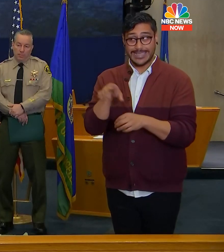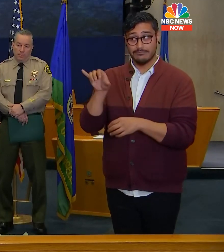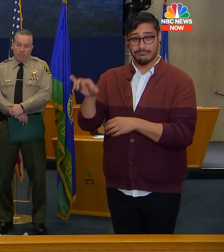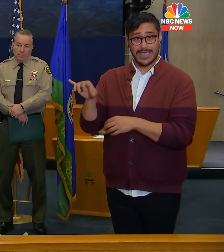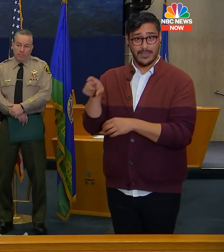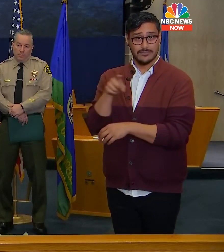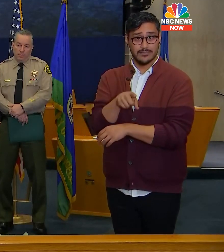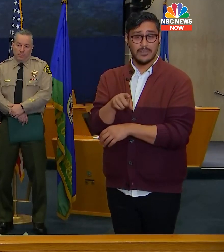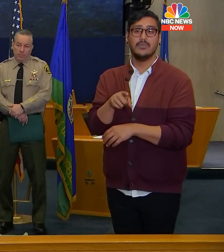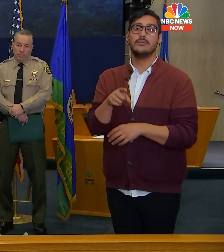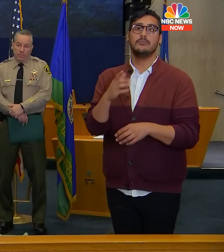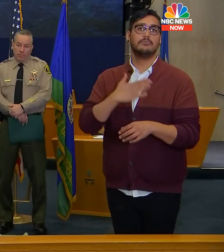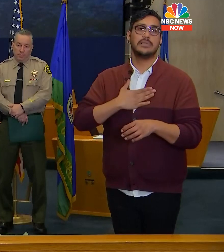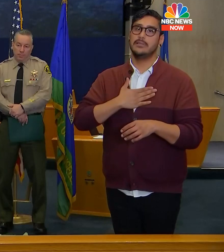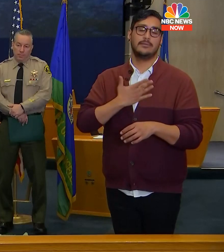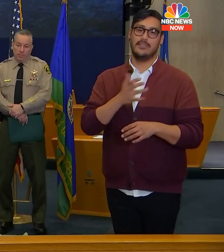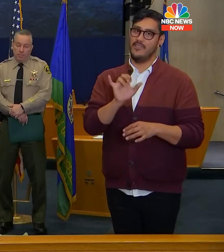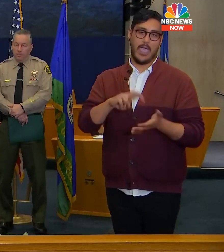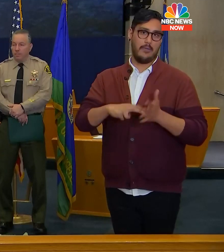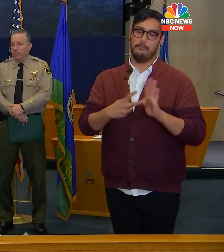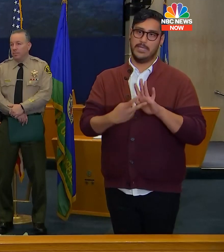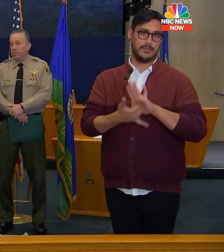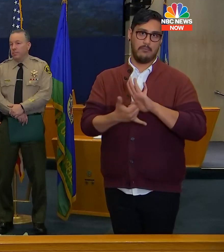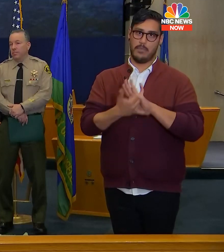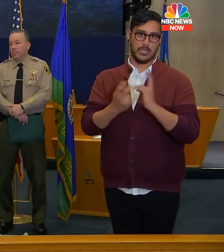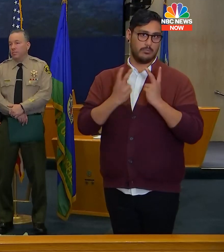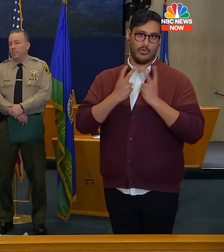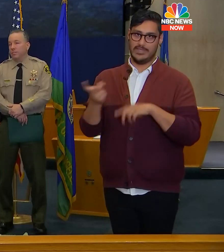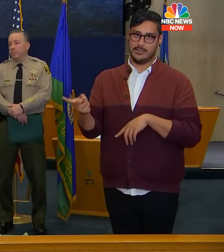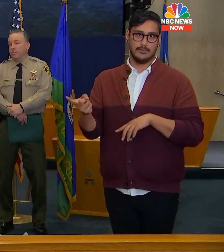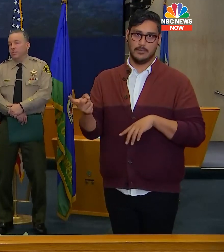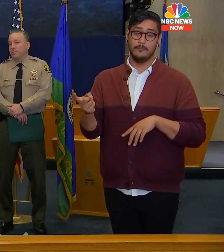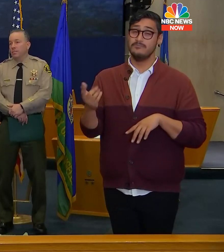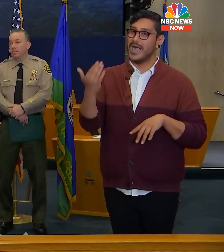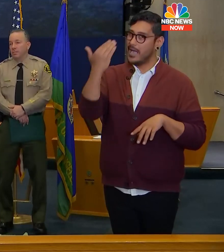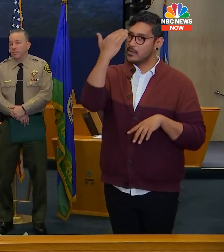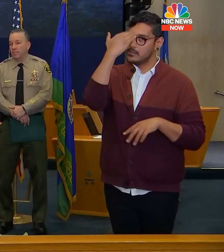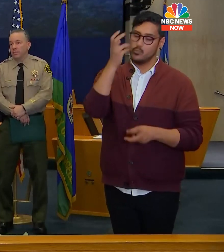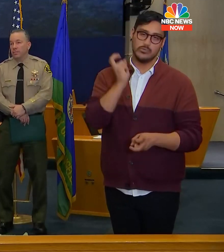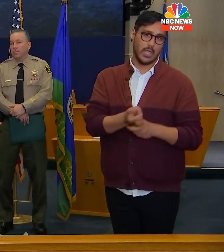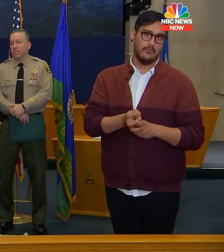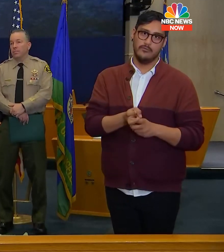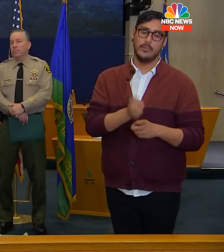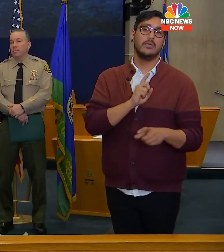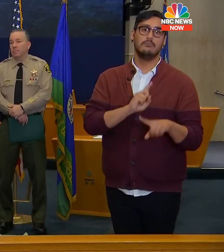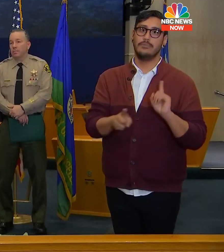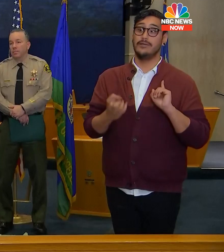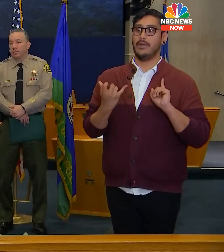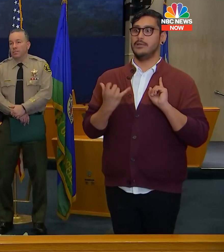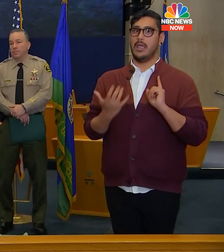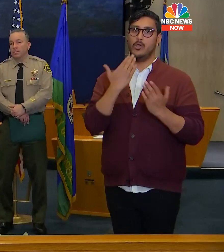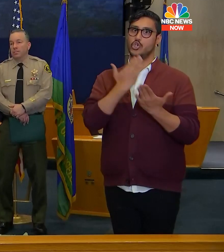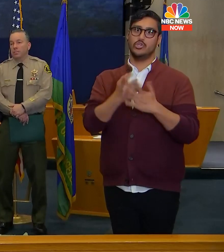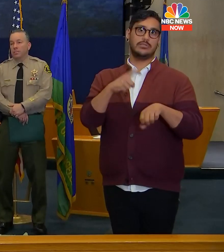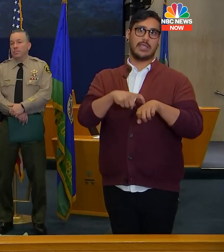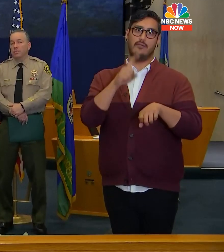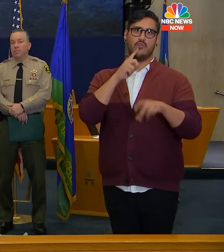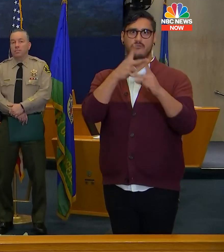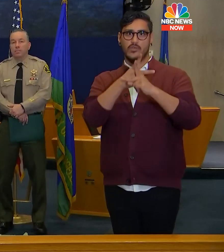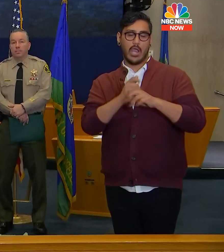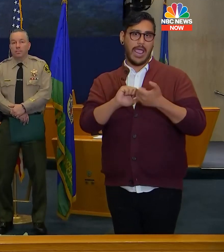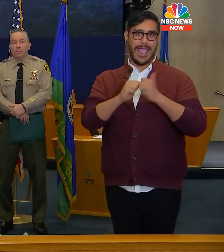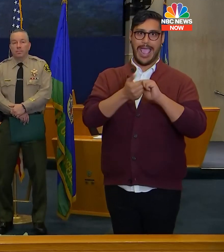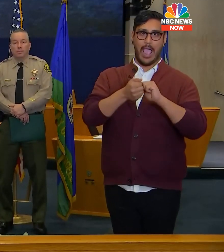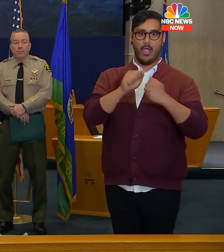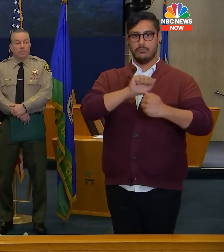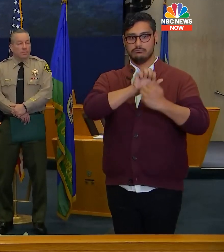that means that there can be no visitors, and we know how hard that is, but this is a time to figure out how to connect electronically and digitally